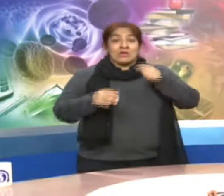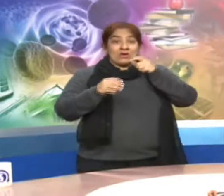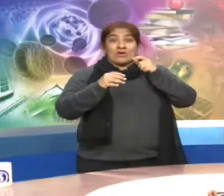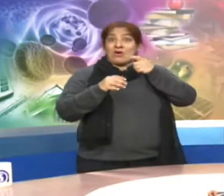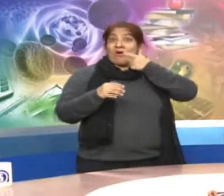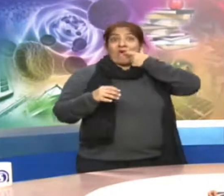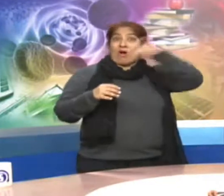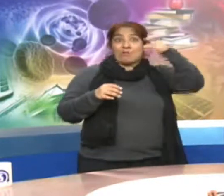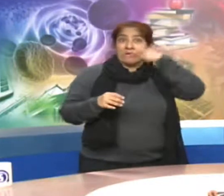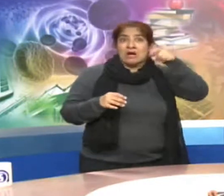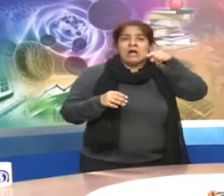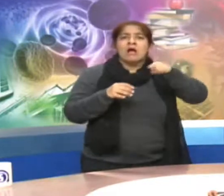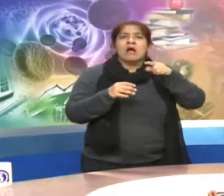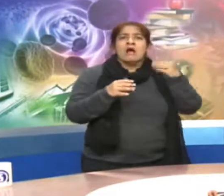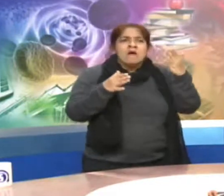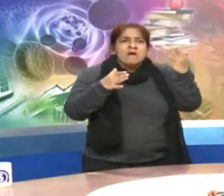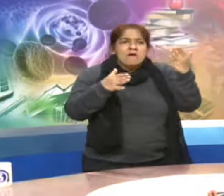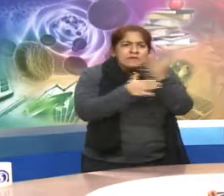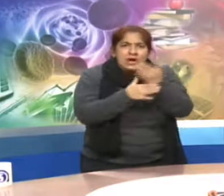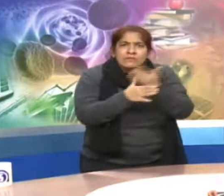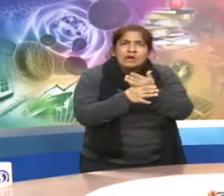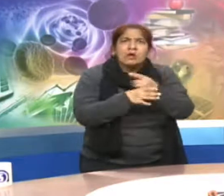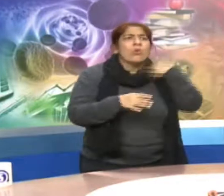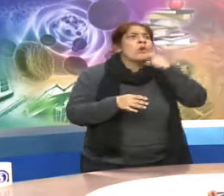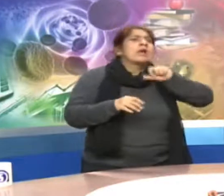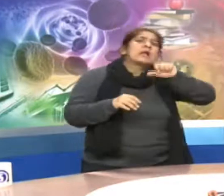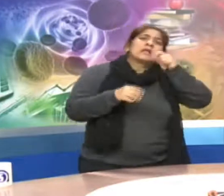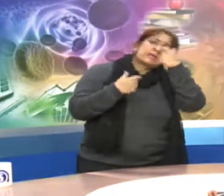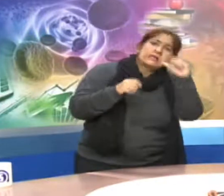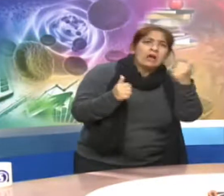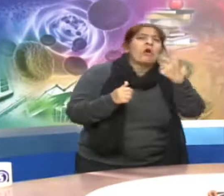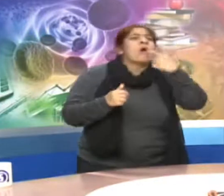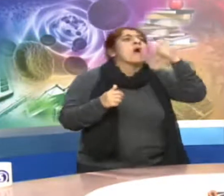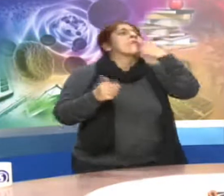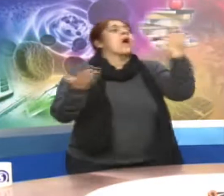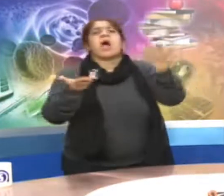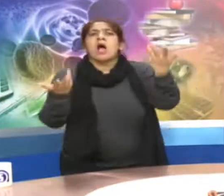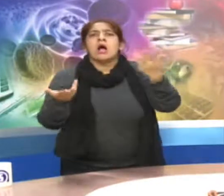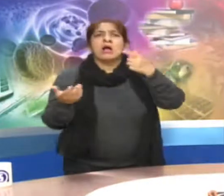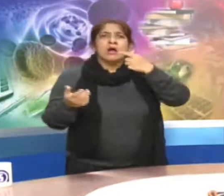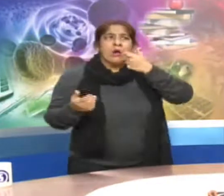So, first question that comes is, who can file a complaint?